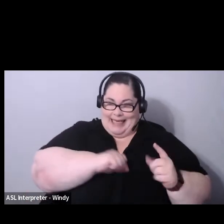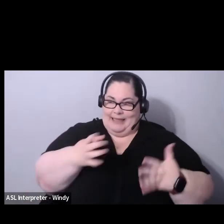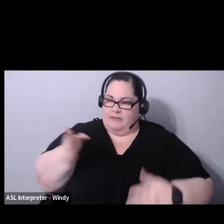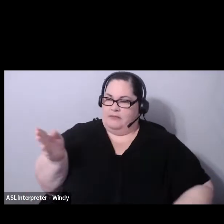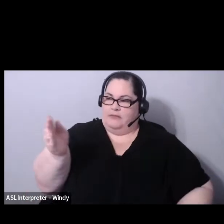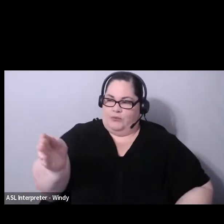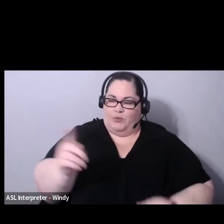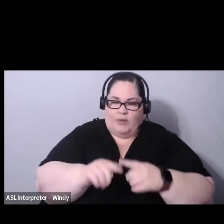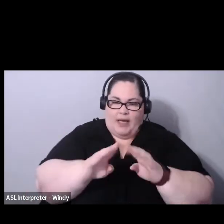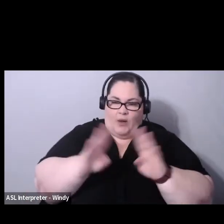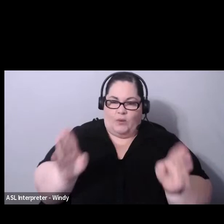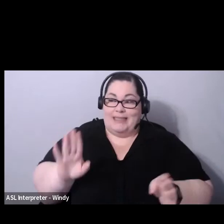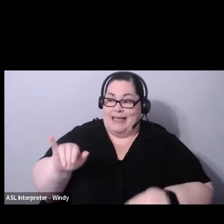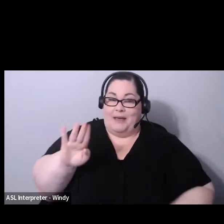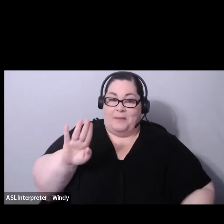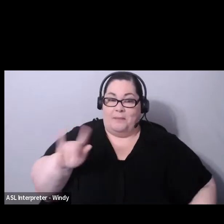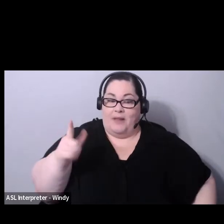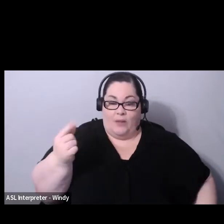is